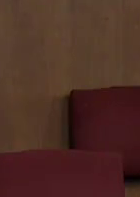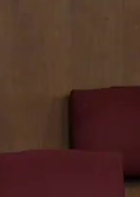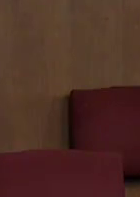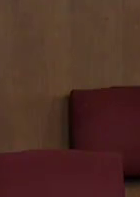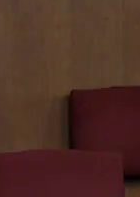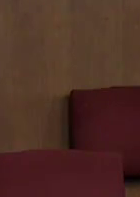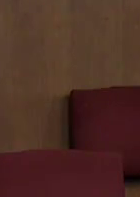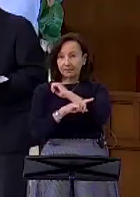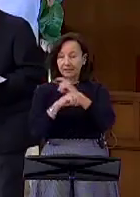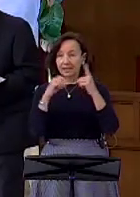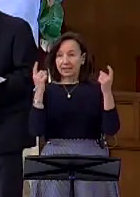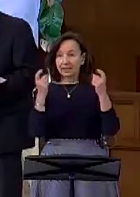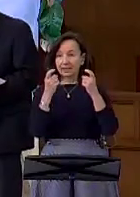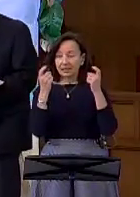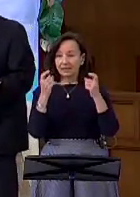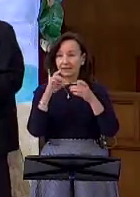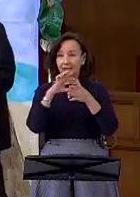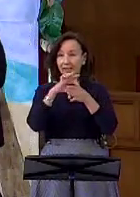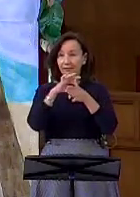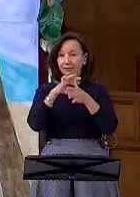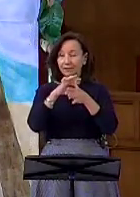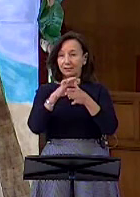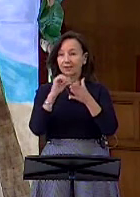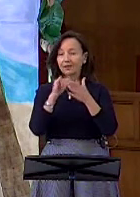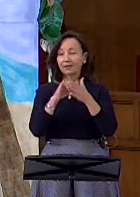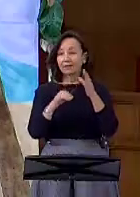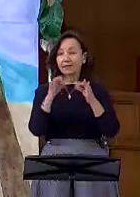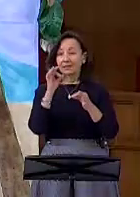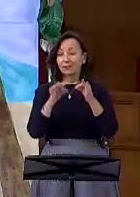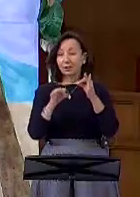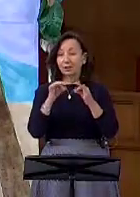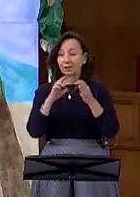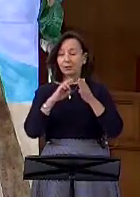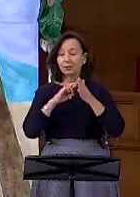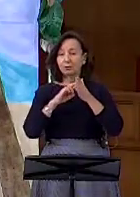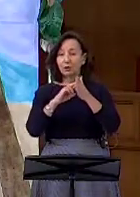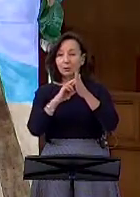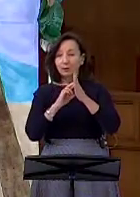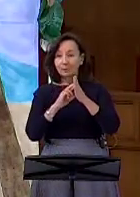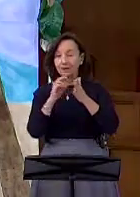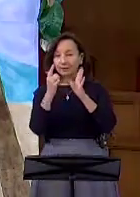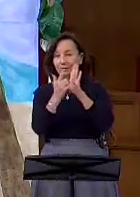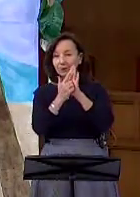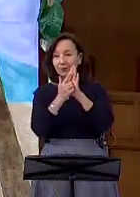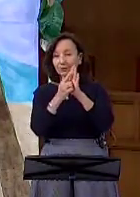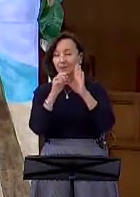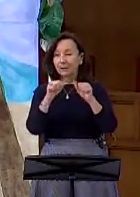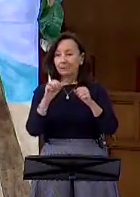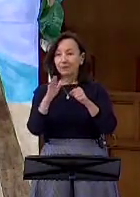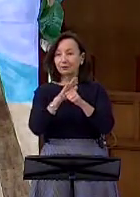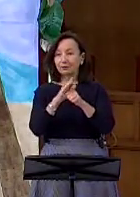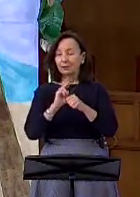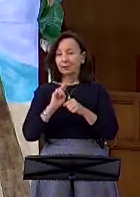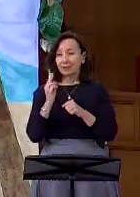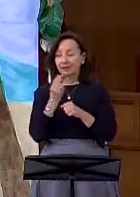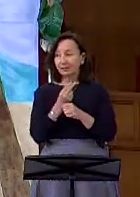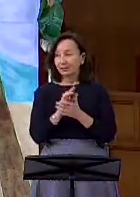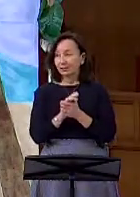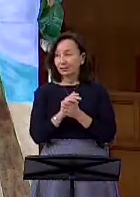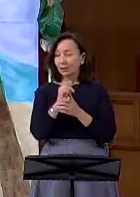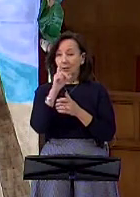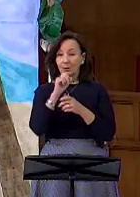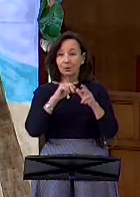flesh, so that the just requirement of the law might be fulfilled in us who